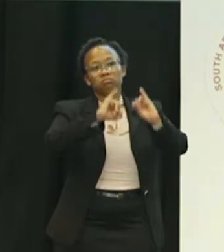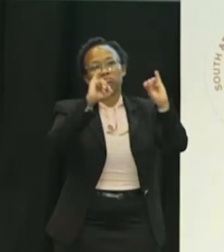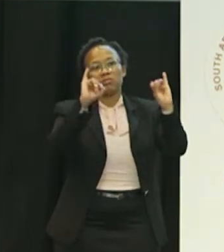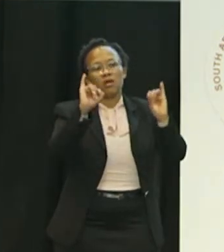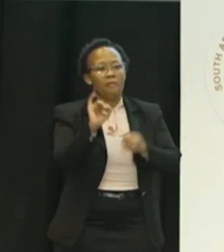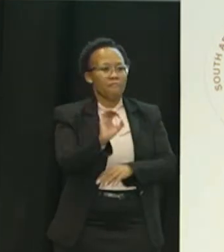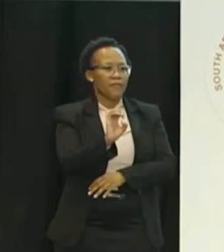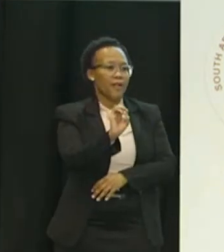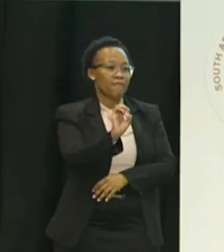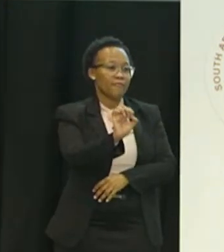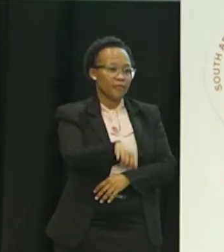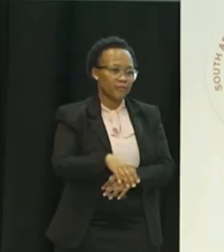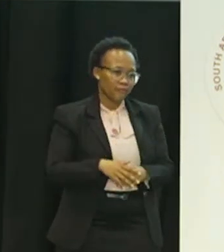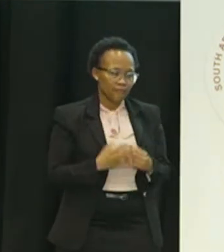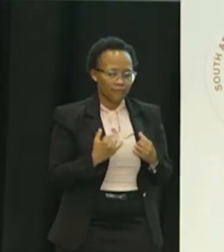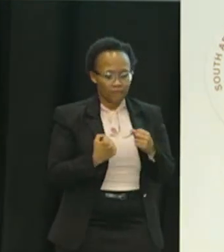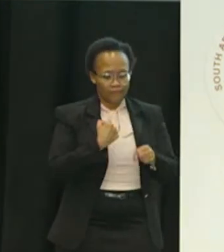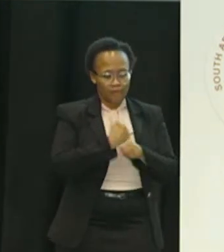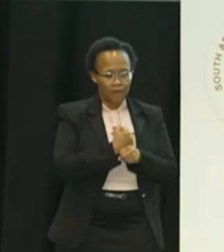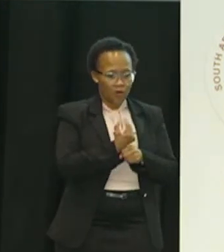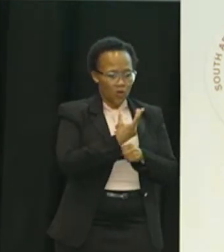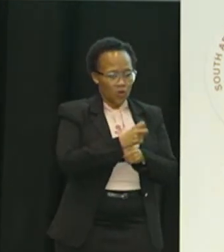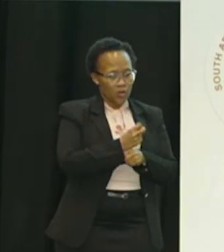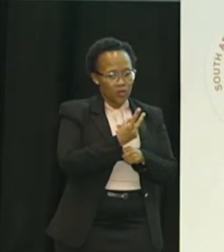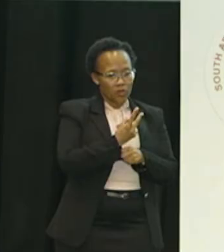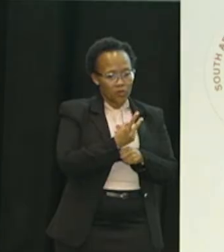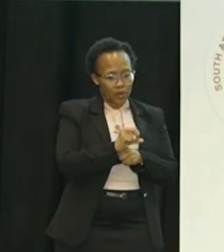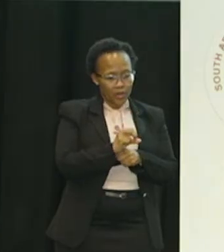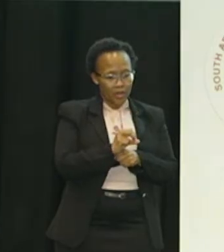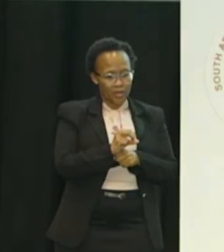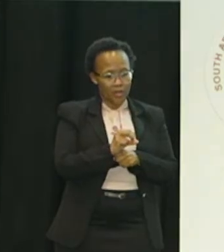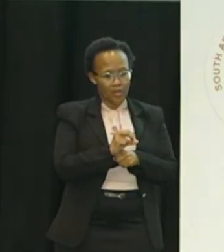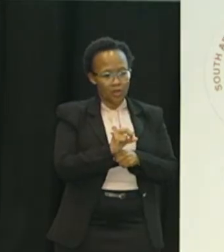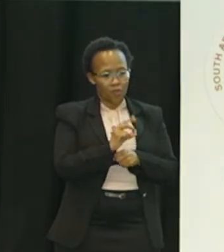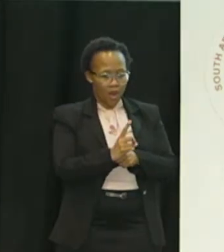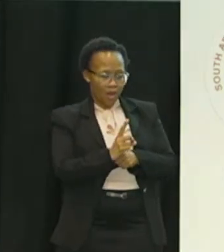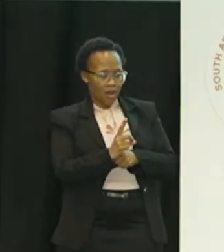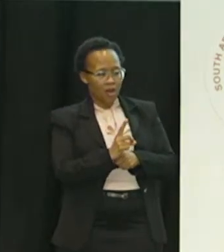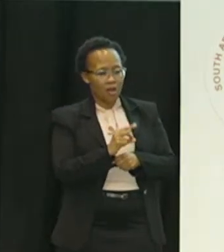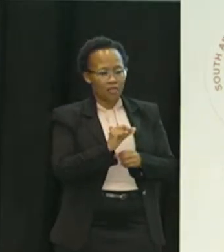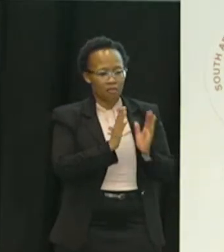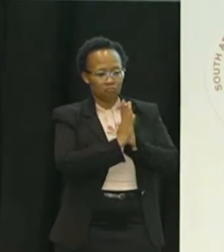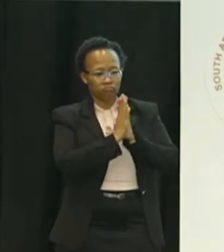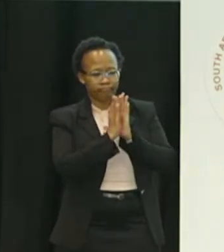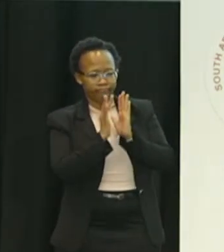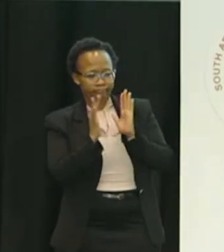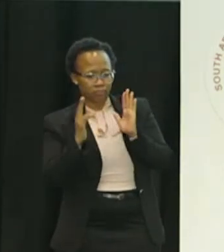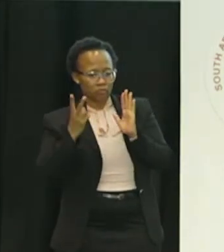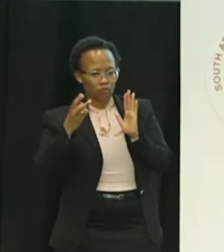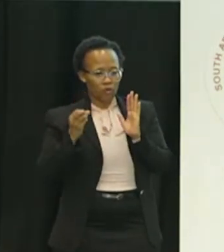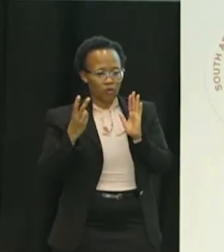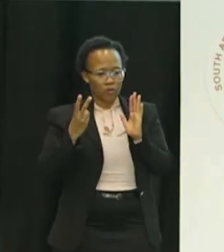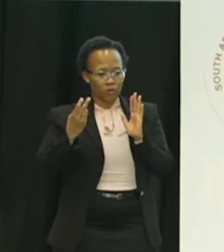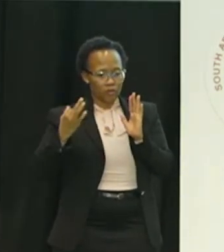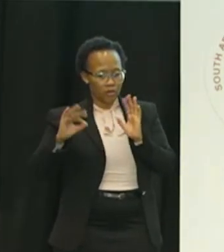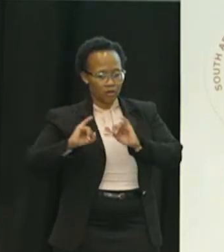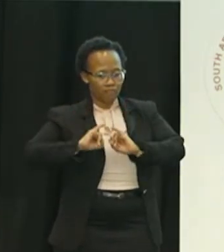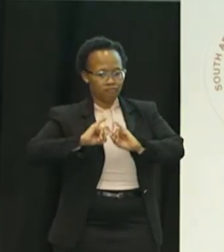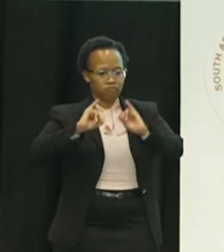first started, 2022 and 2023, you can see that it's only just gotten worse in terms of the type of privacy violations